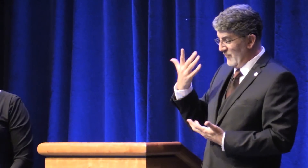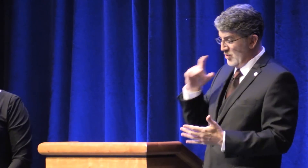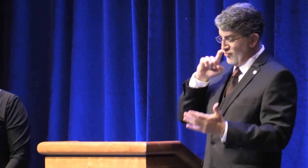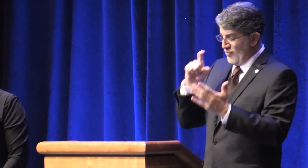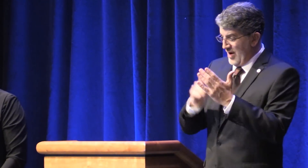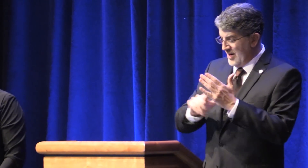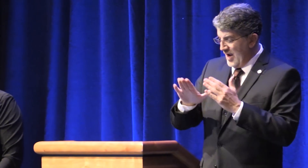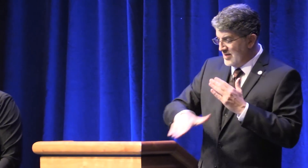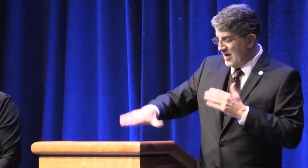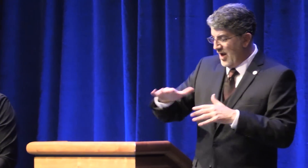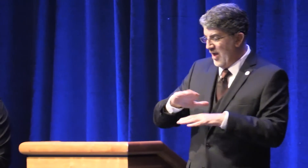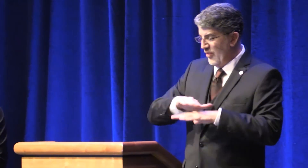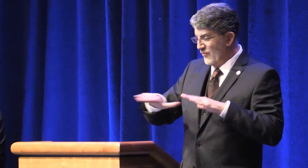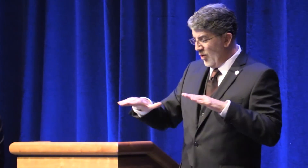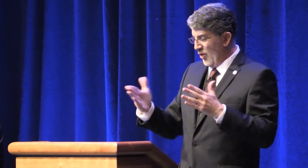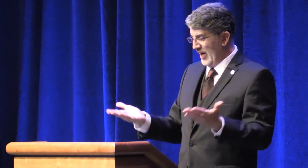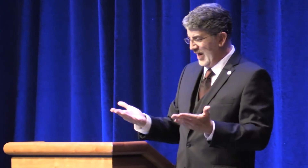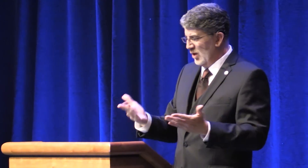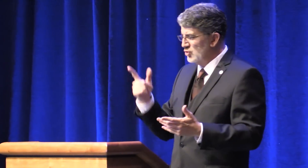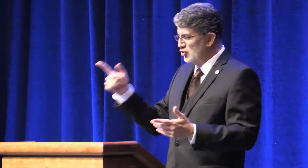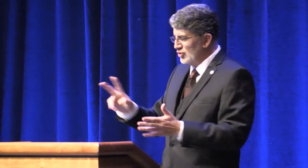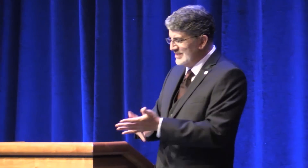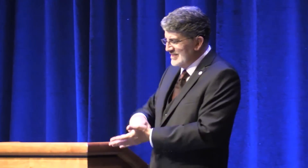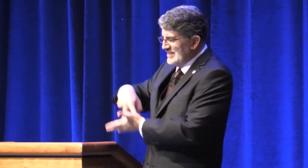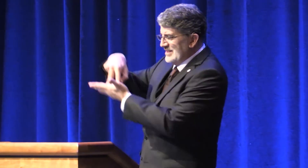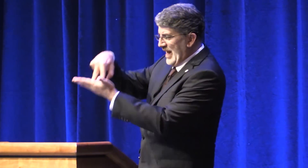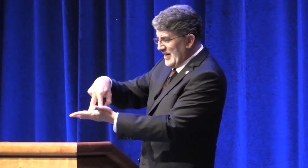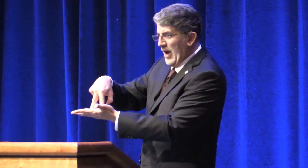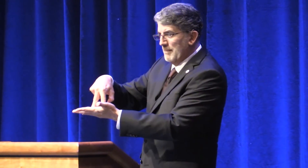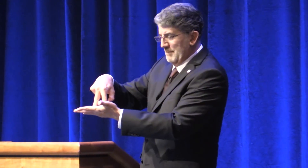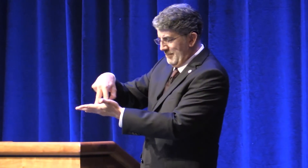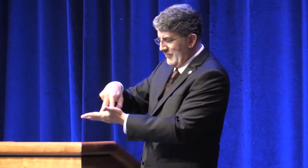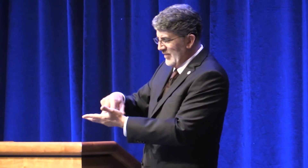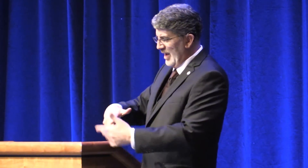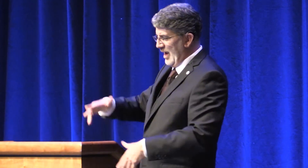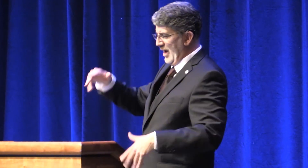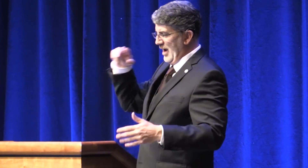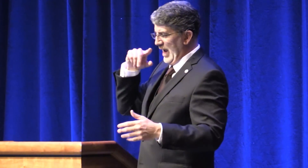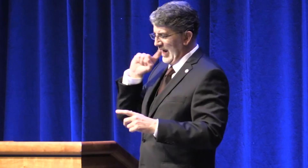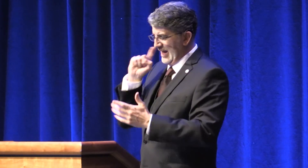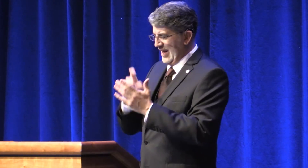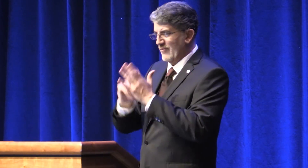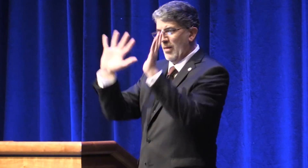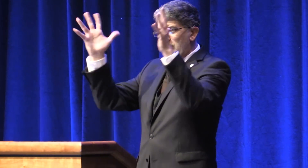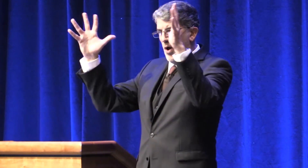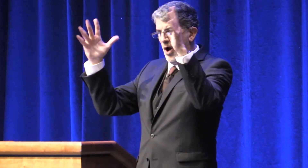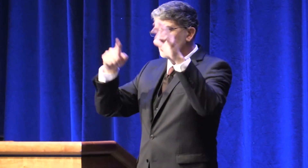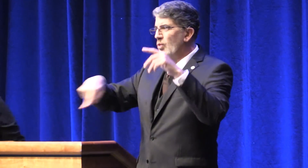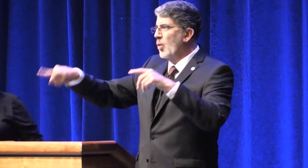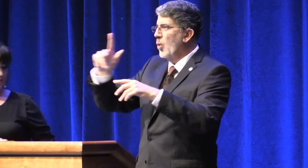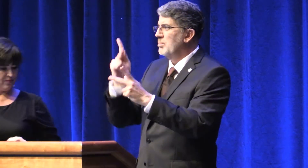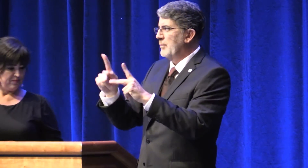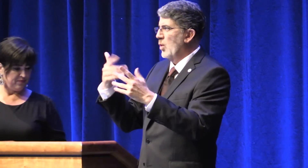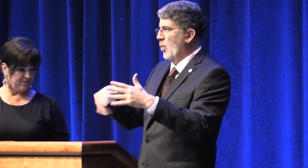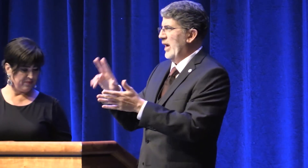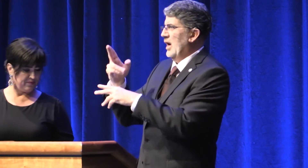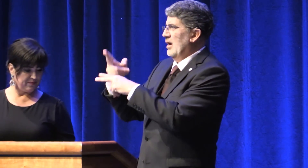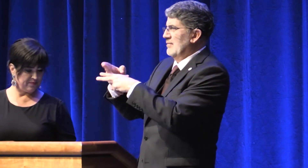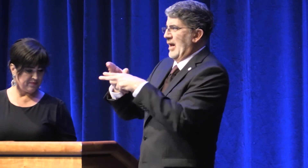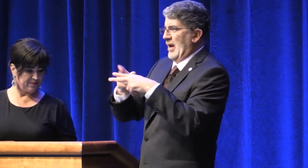years. Those of you who may have recognized them, please stand up on the floor at your seats.